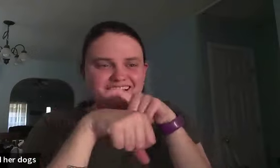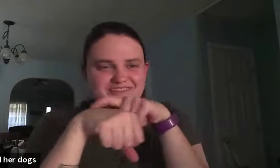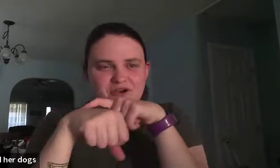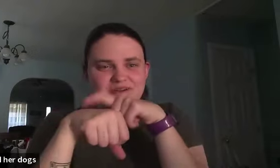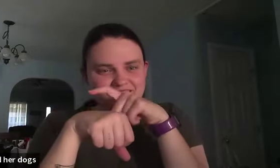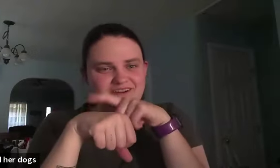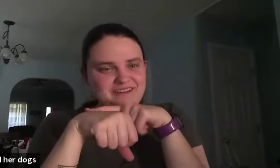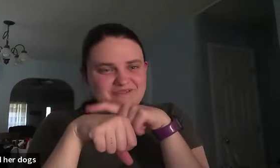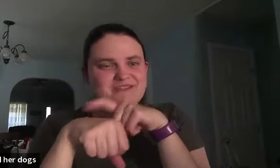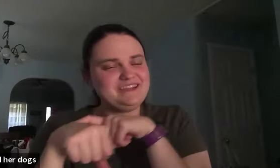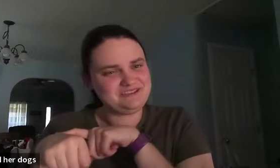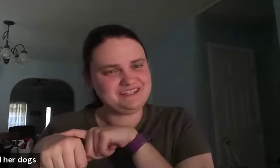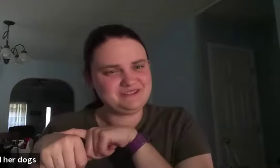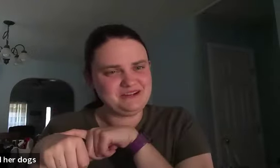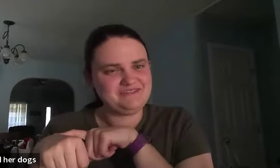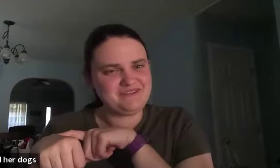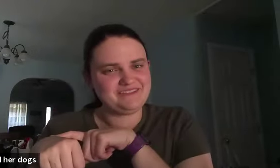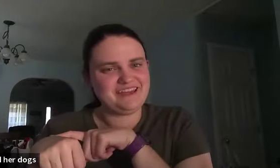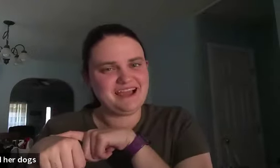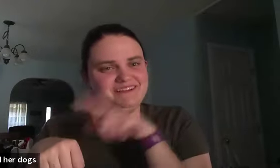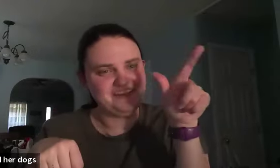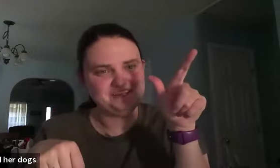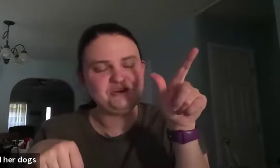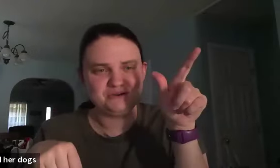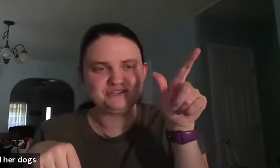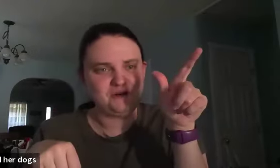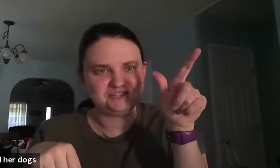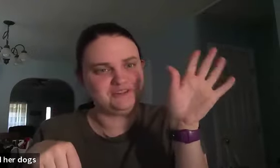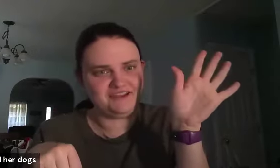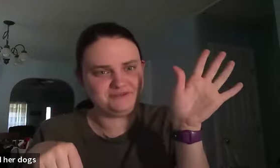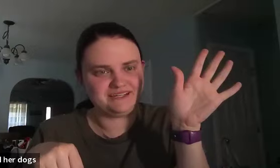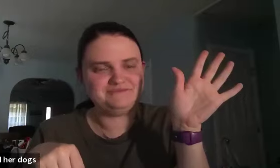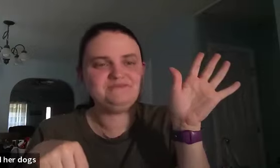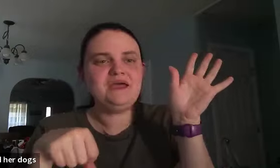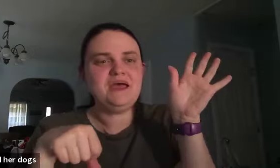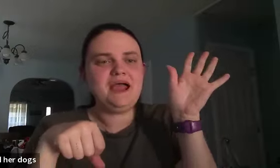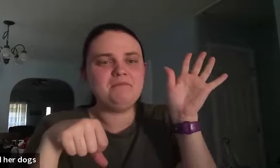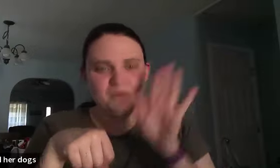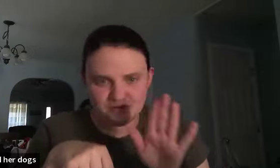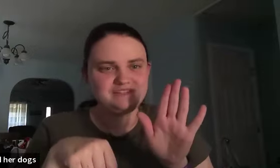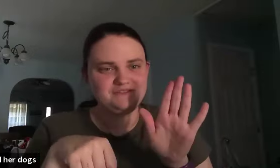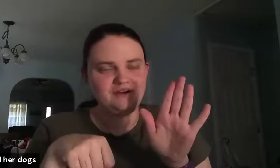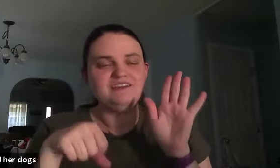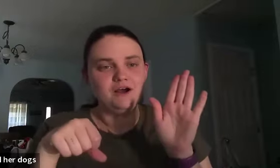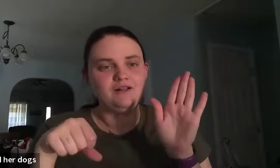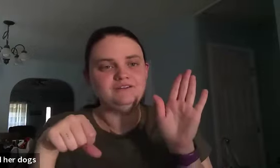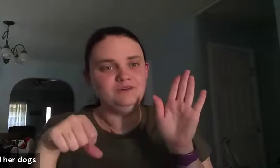Like if y'all were here earlier with the interesting story of the fact that I'm a lefty who puts her watch on her left wrist. Most of y'all, if y'all are